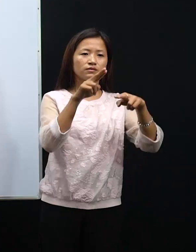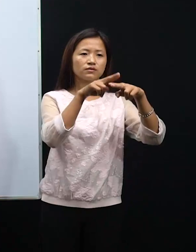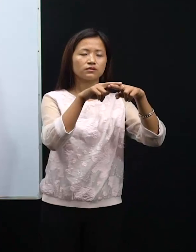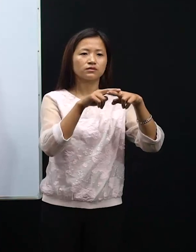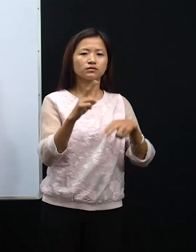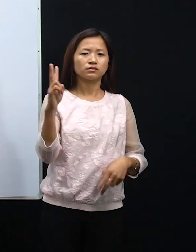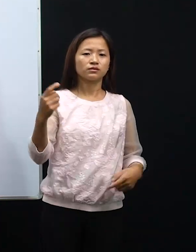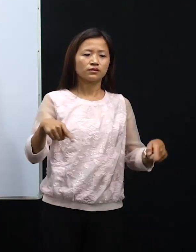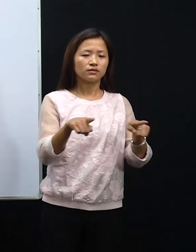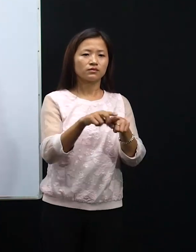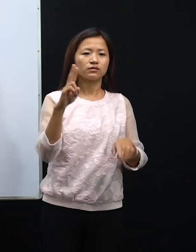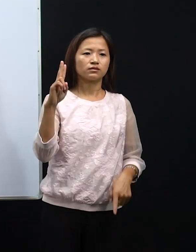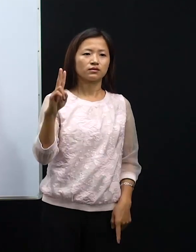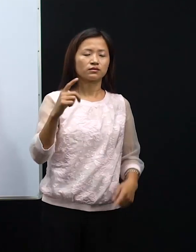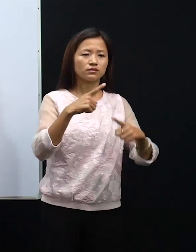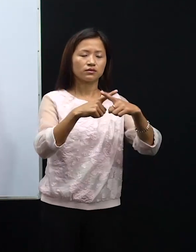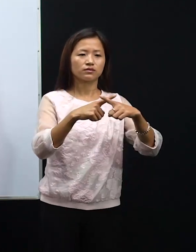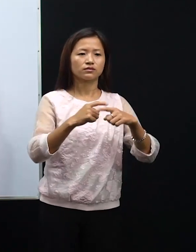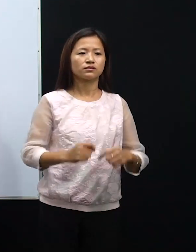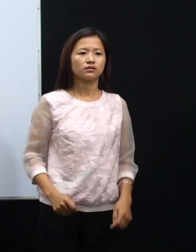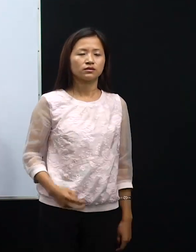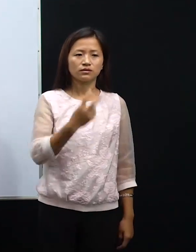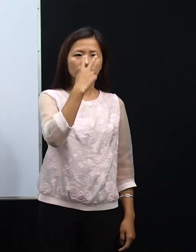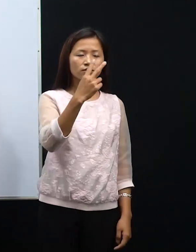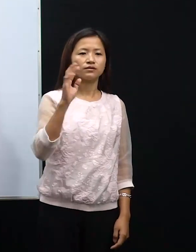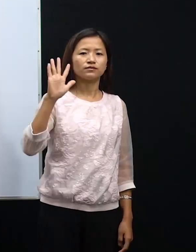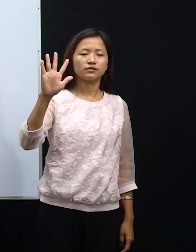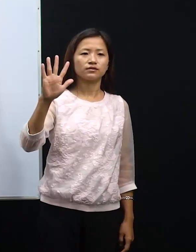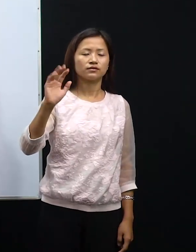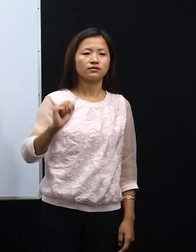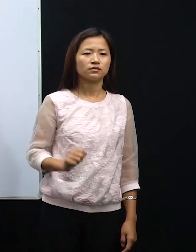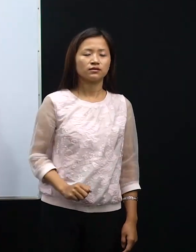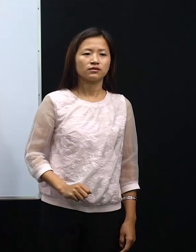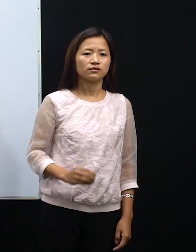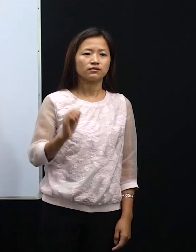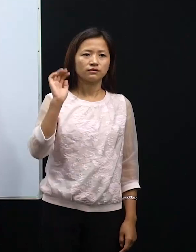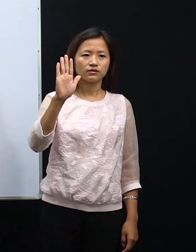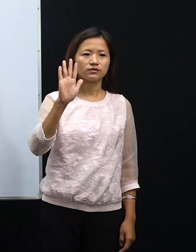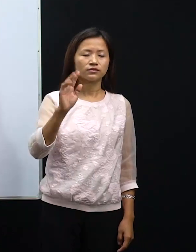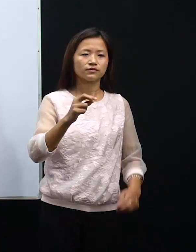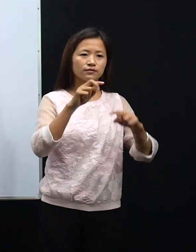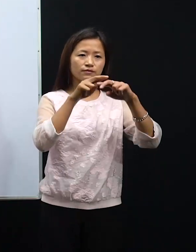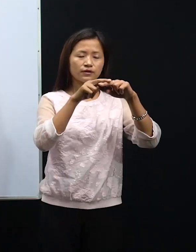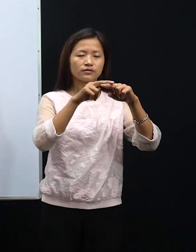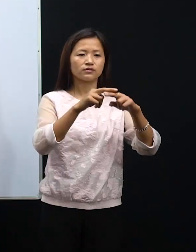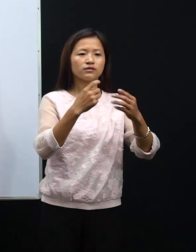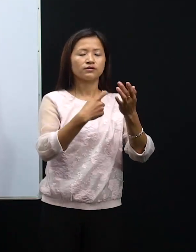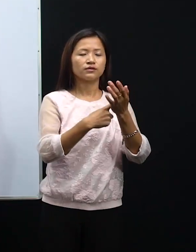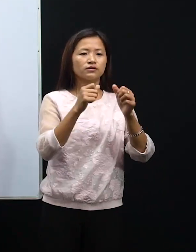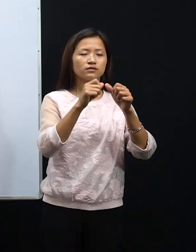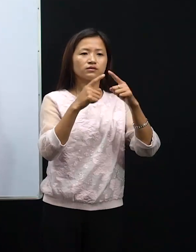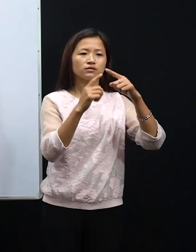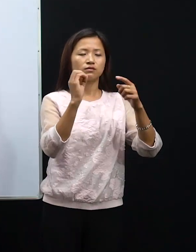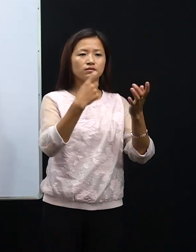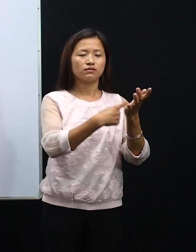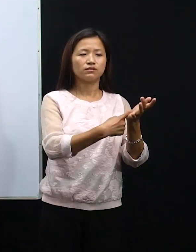In the second term, you will see 5. Only 5 is given, so 5 is the only factor here. Alright? So